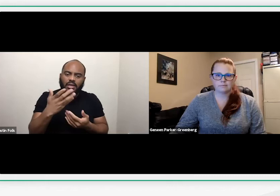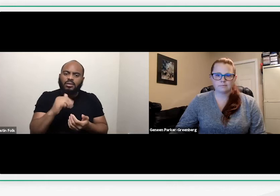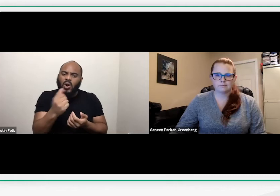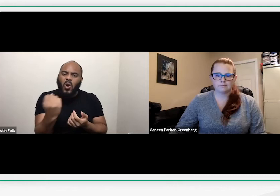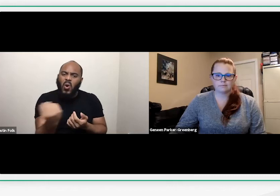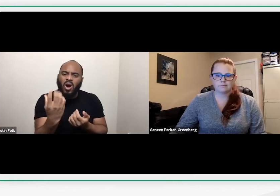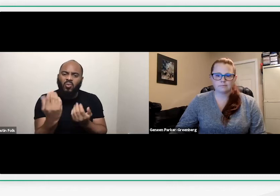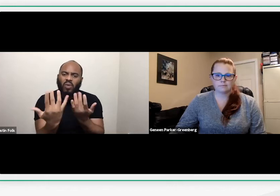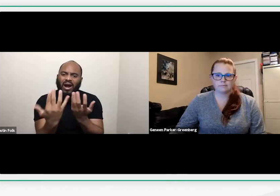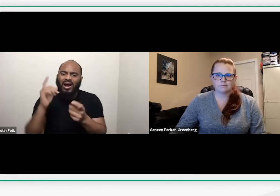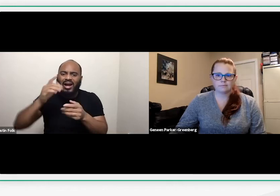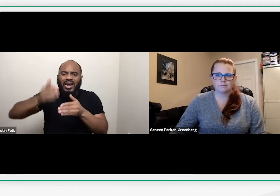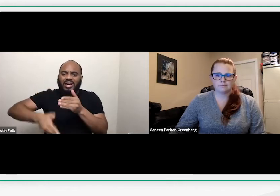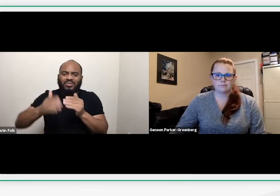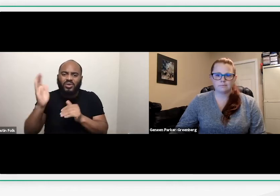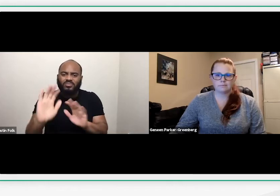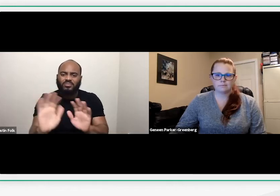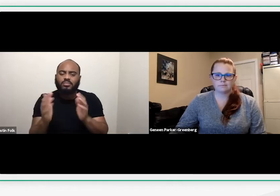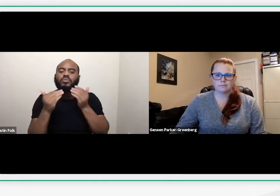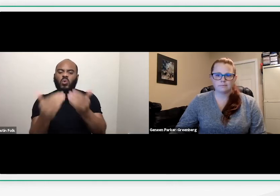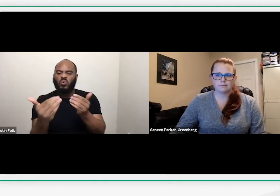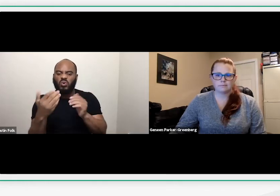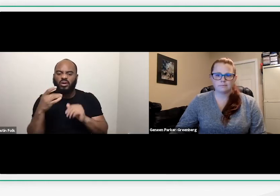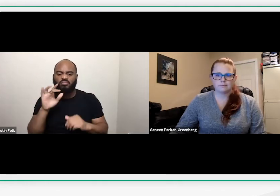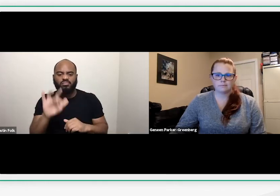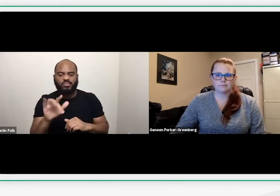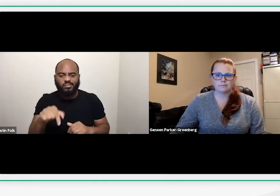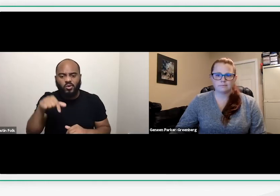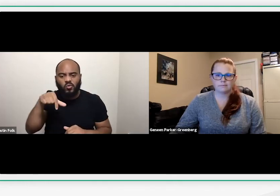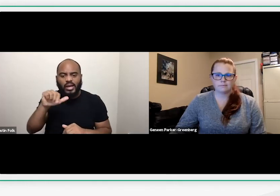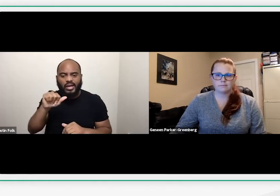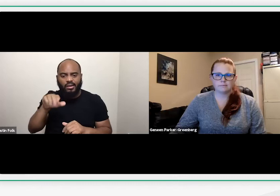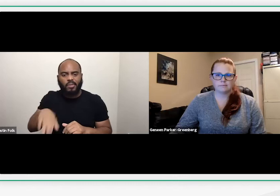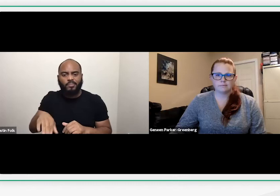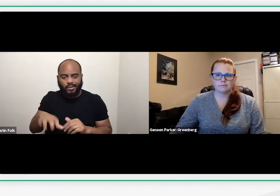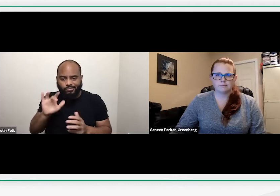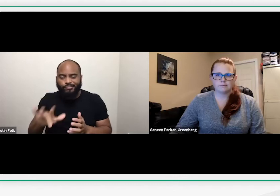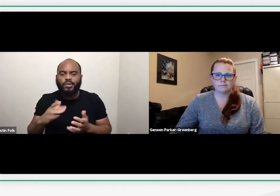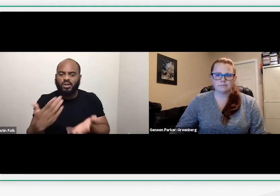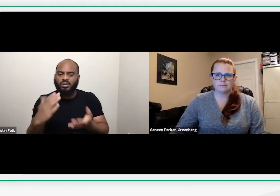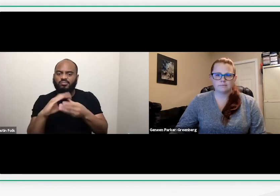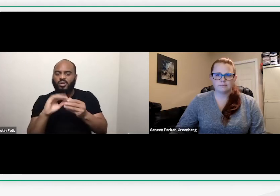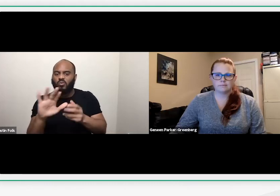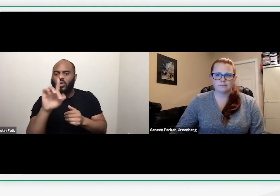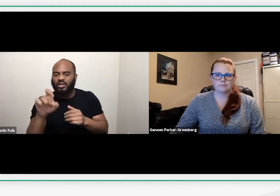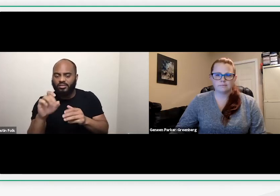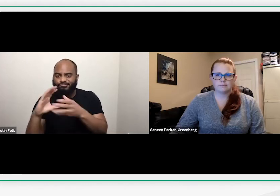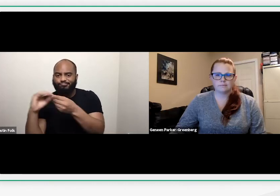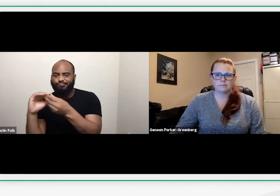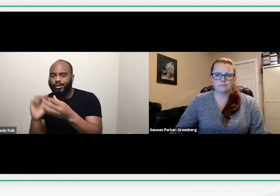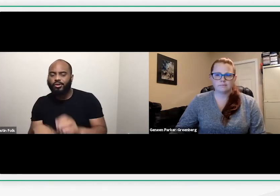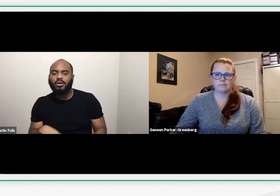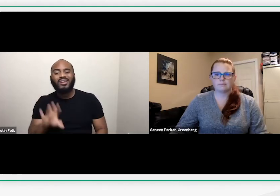ask regarding anything we've covered already, feel free to ask that now. You don't have to wait till the end of tonight's webinar to ask your